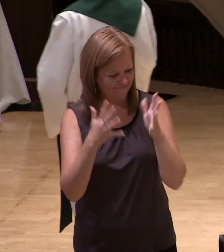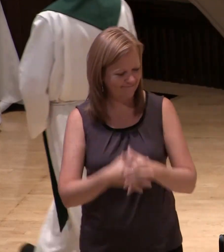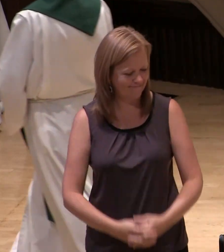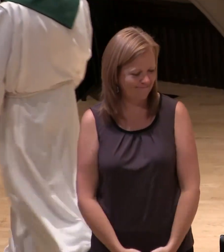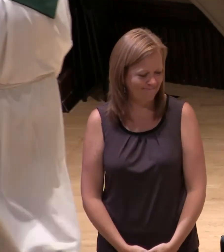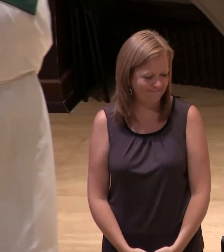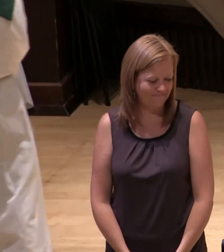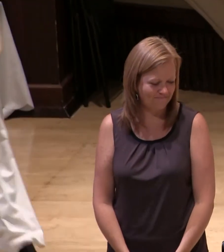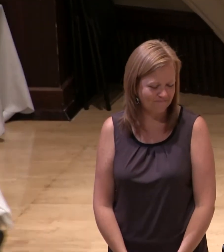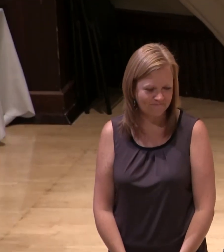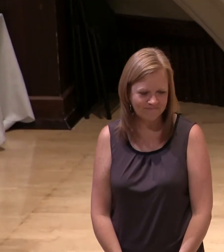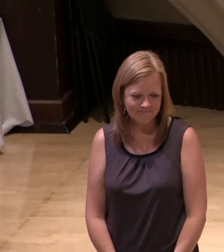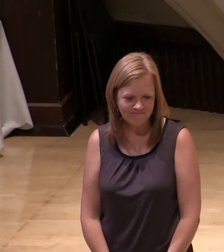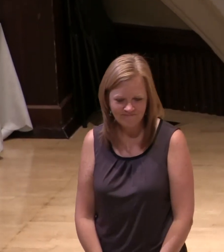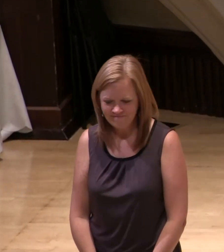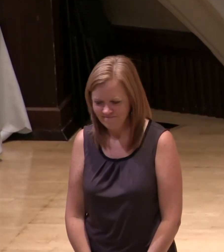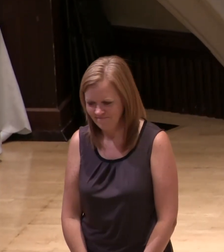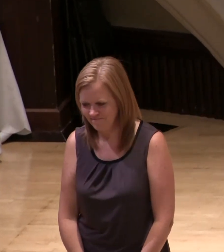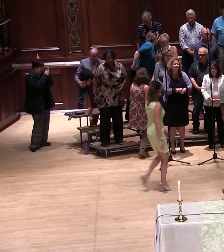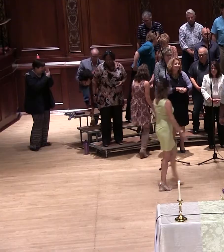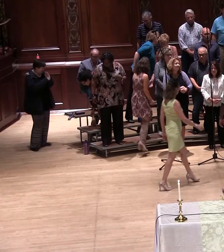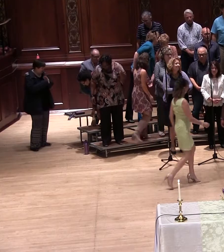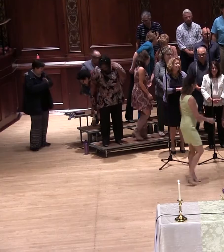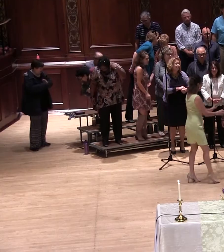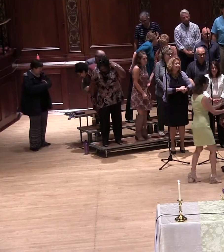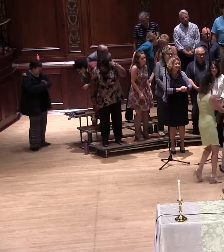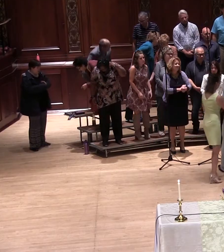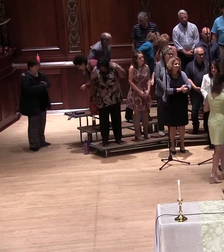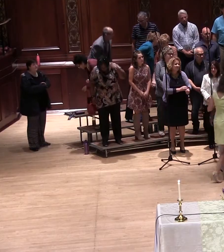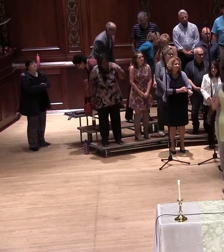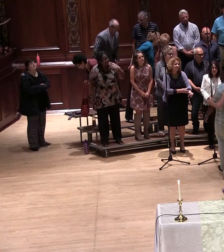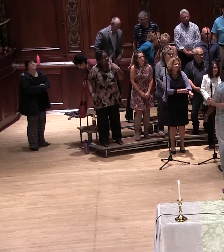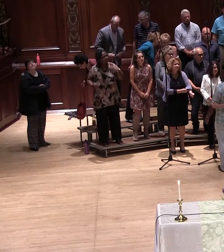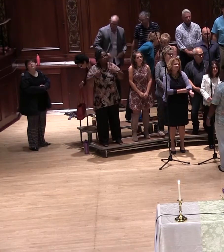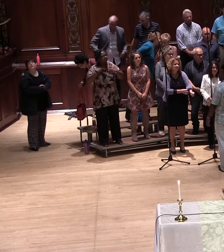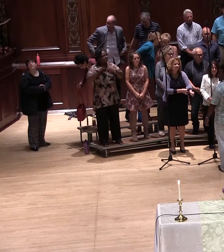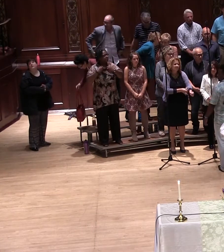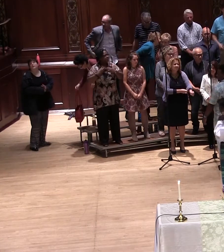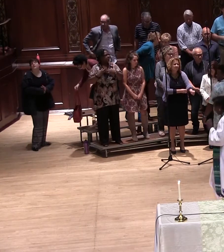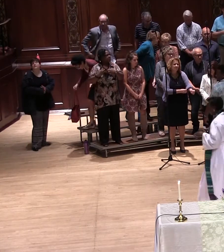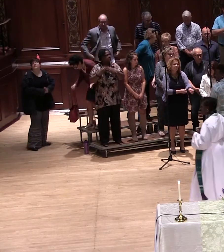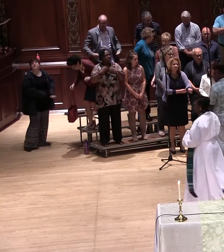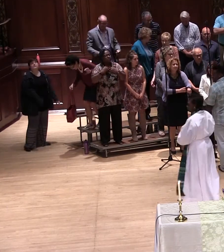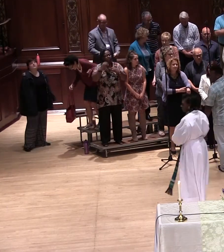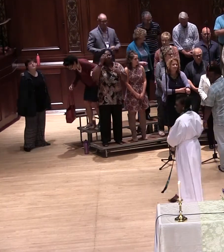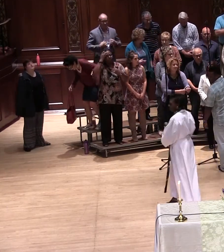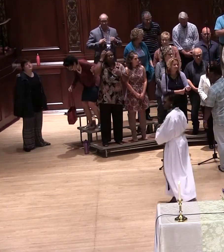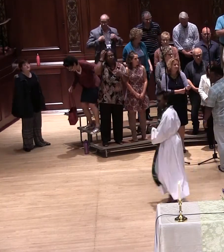Thank you.